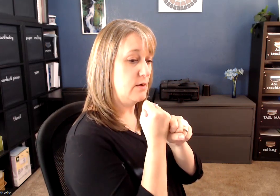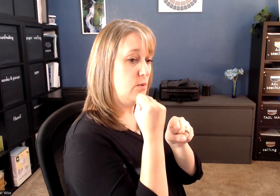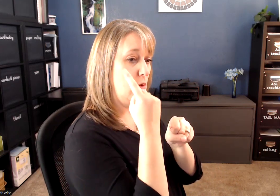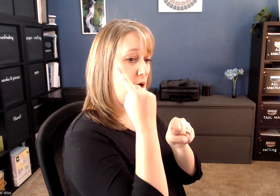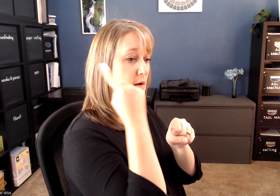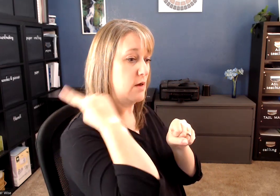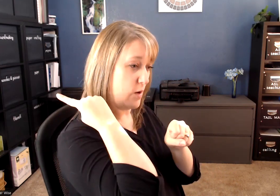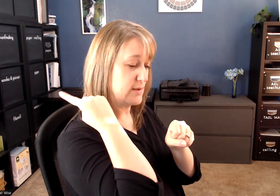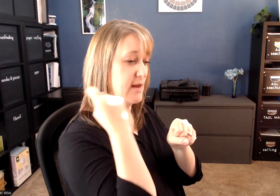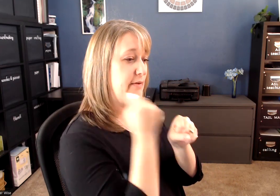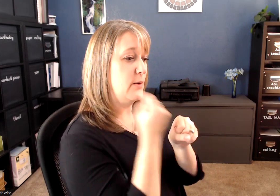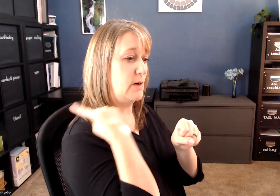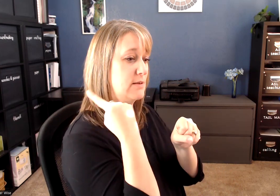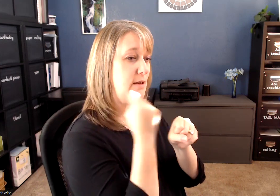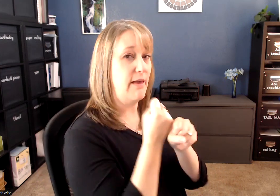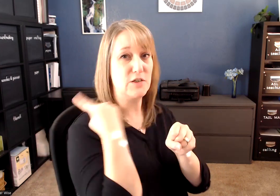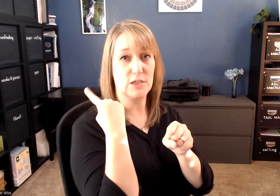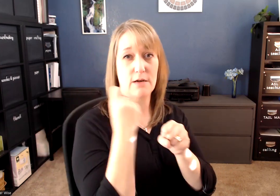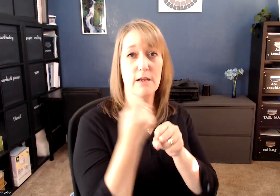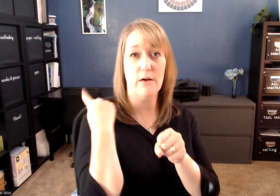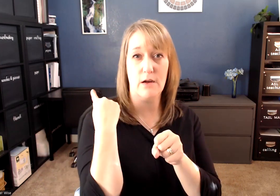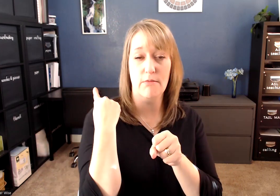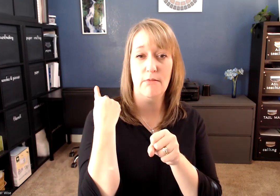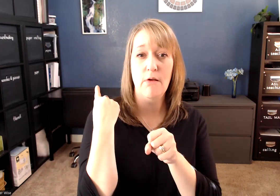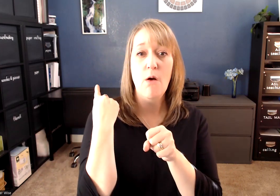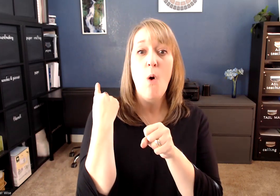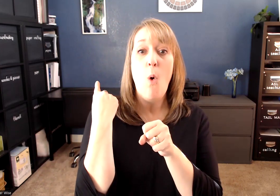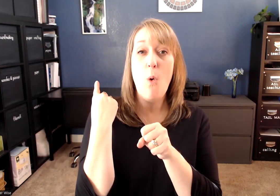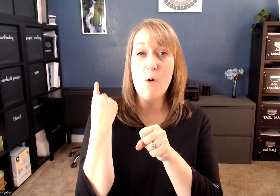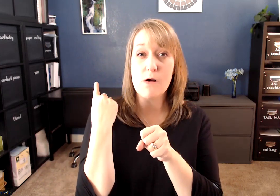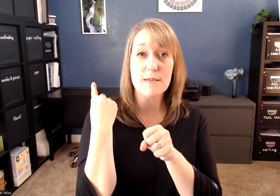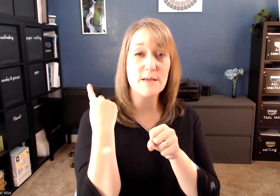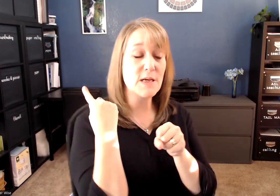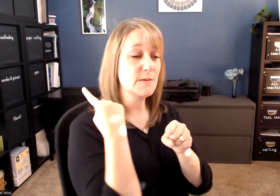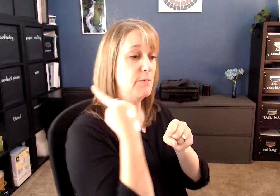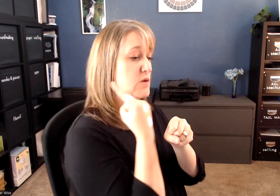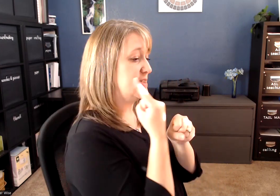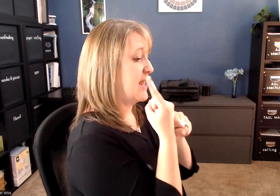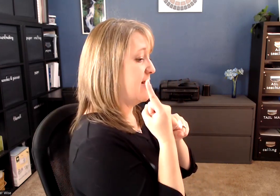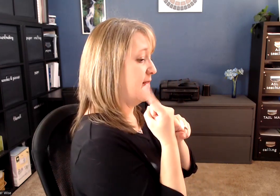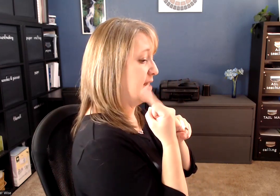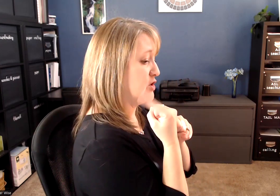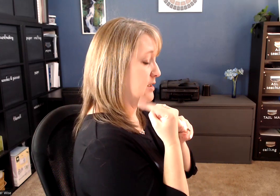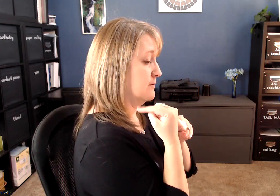year 1 ago is kind of how it works. Last year, a year ago. Or sometimes people will just sign it last year.